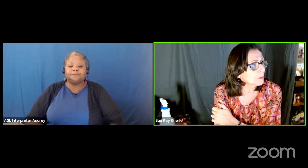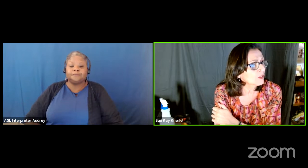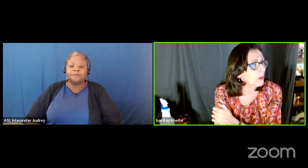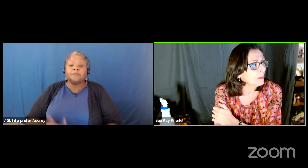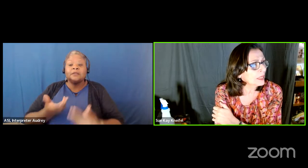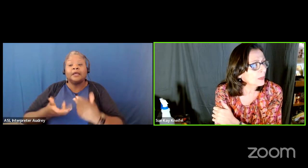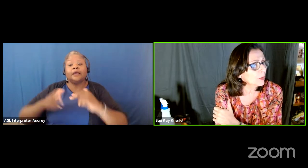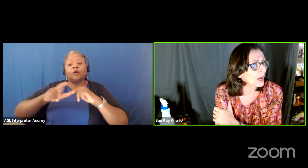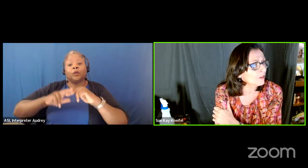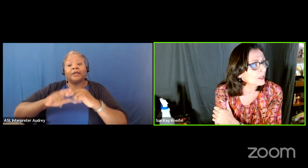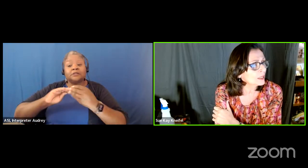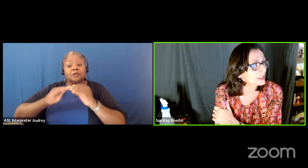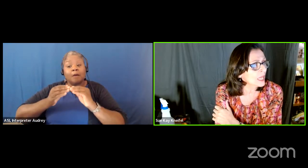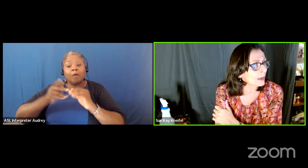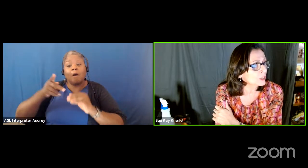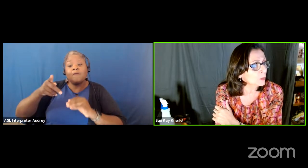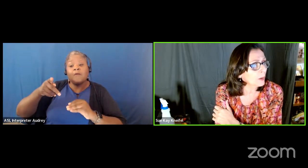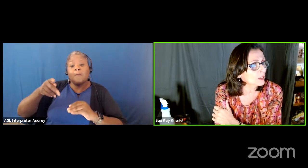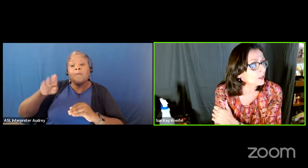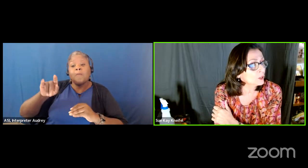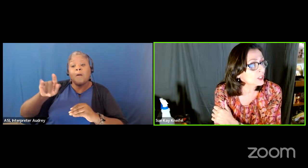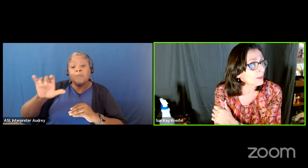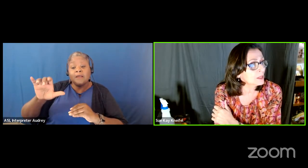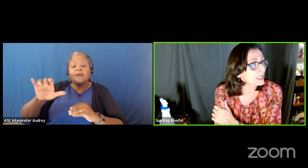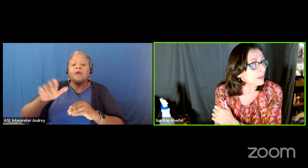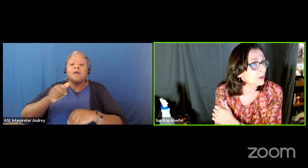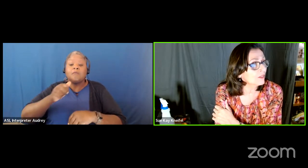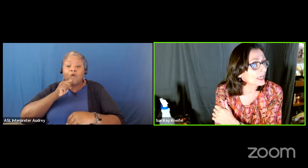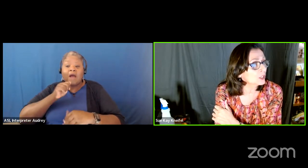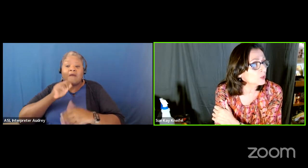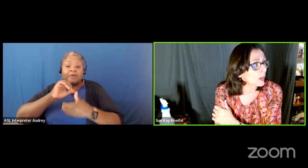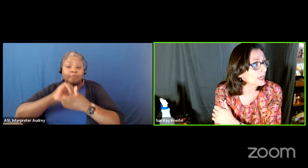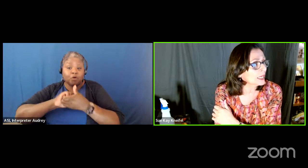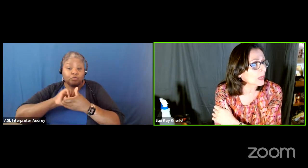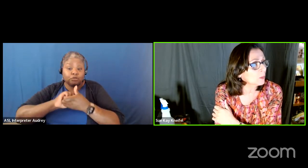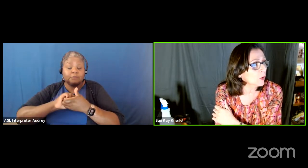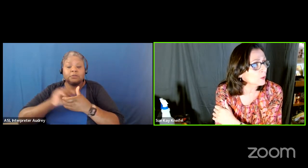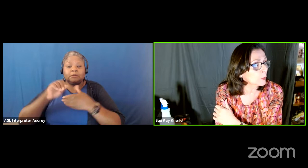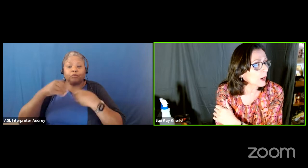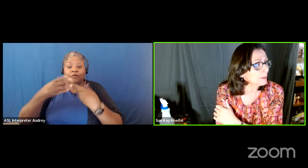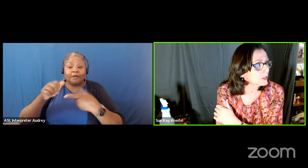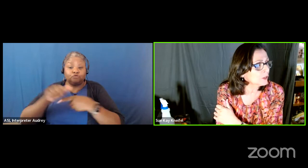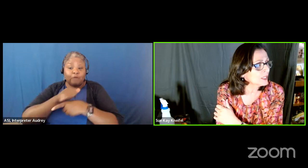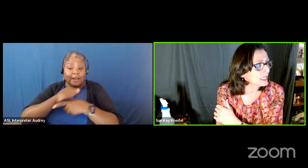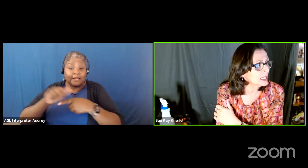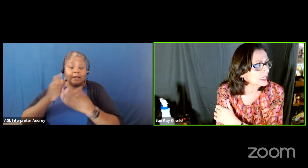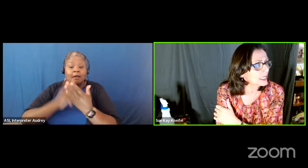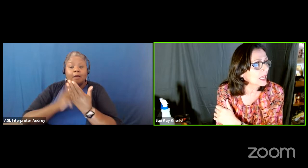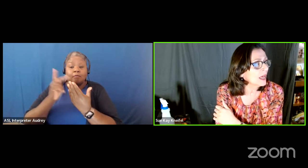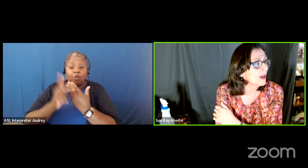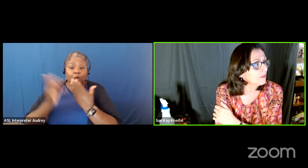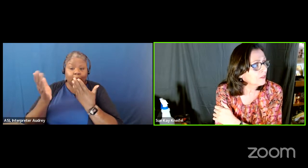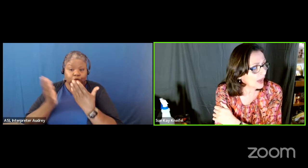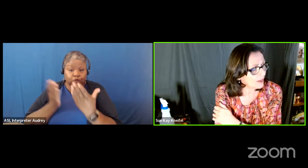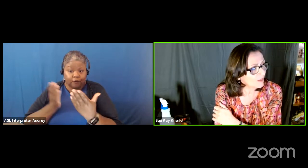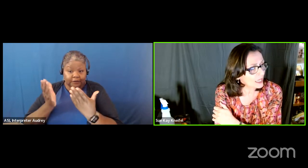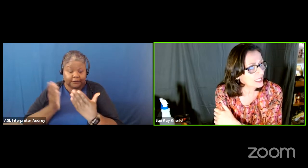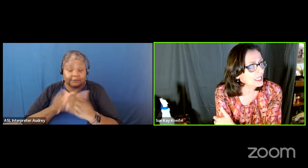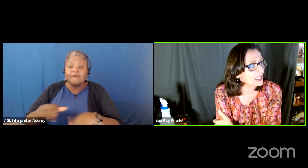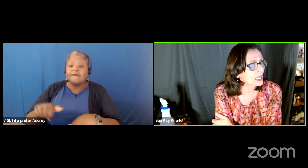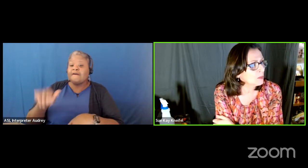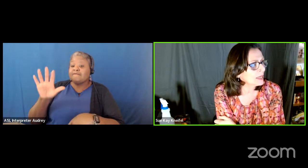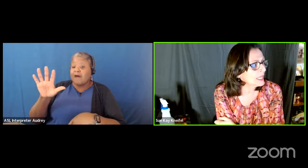Increase the number of public and private sector partnerships in providing training and program services.